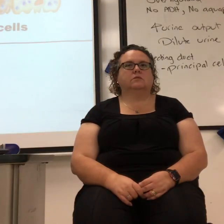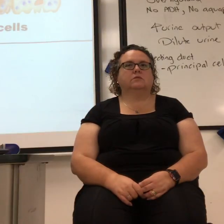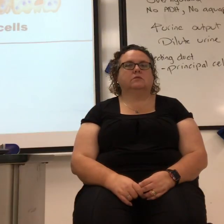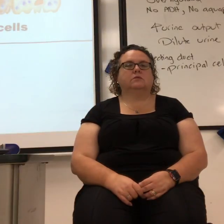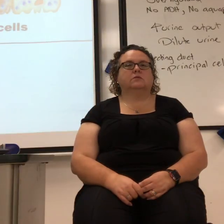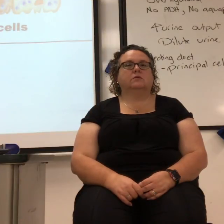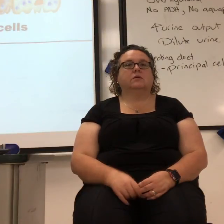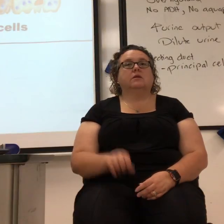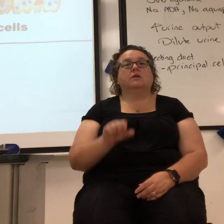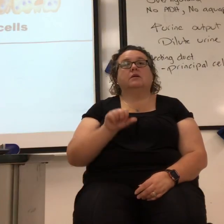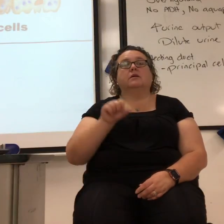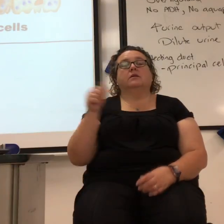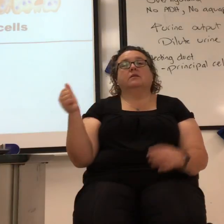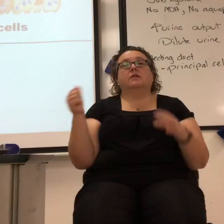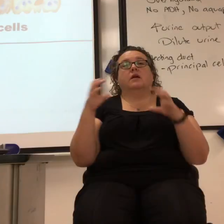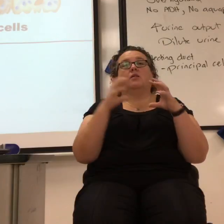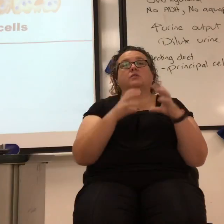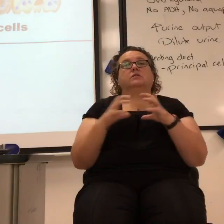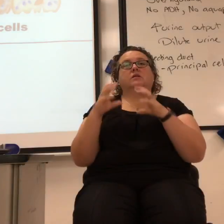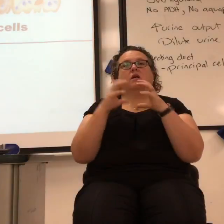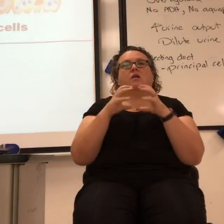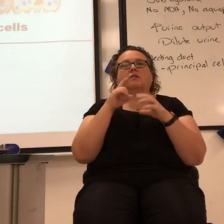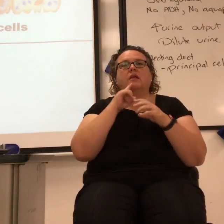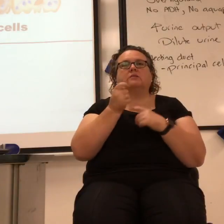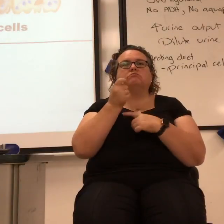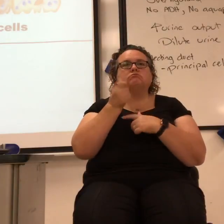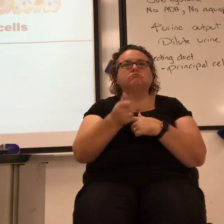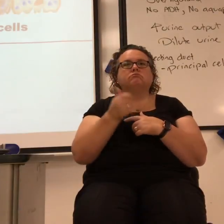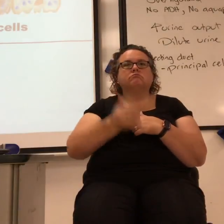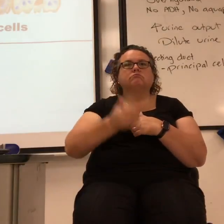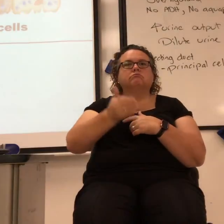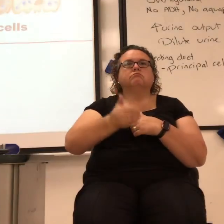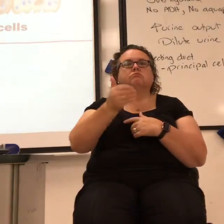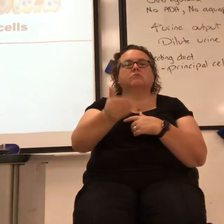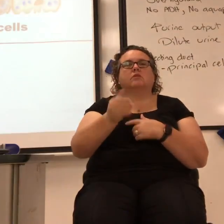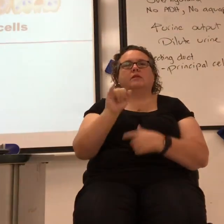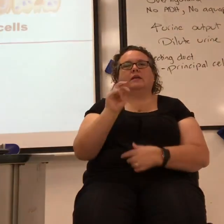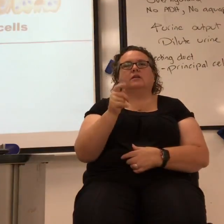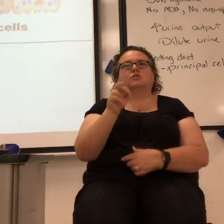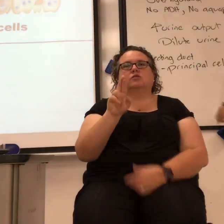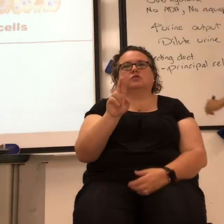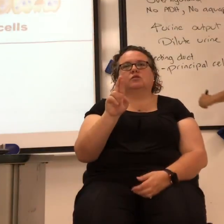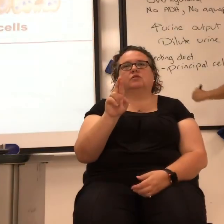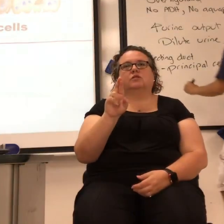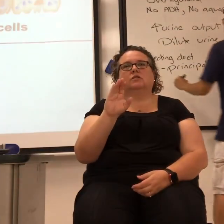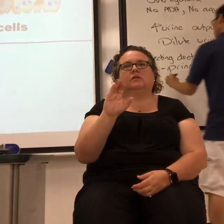other cell that's kind of few and far between are the intercalated cells.